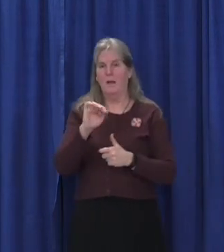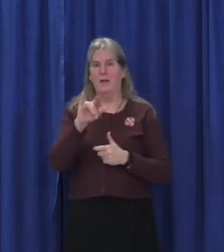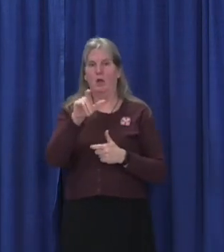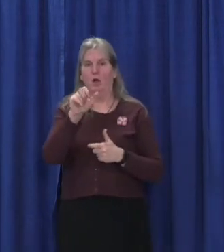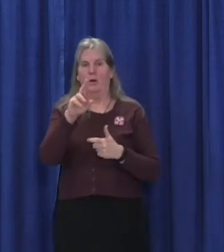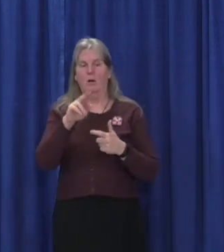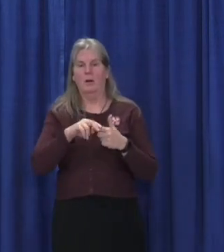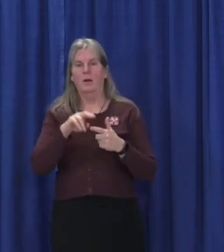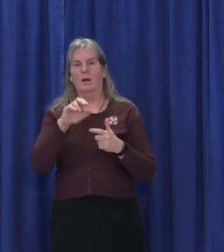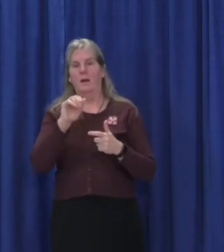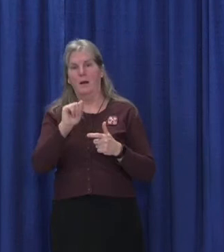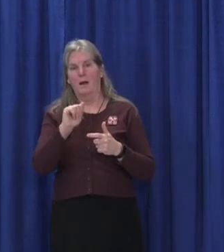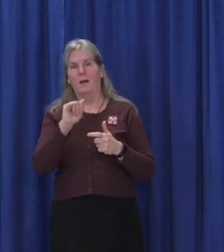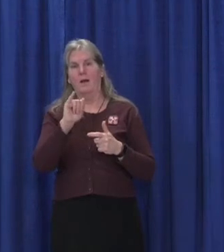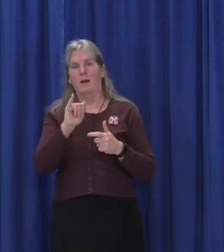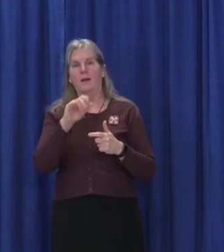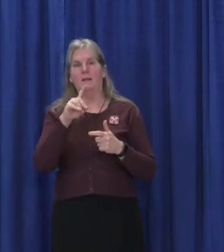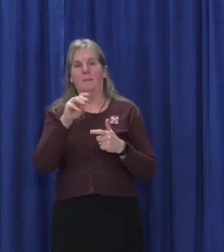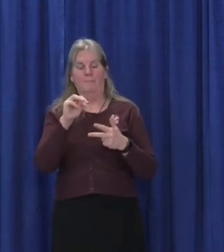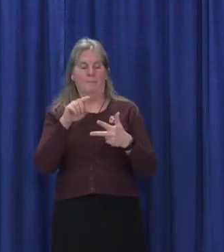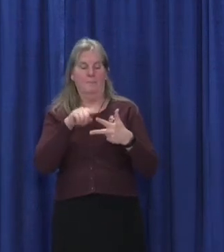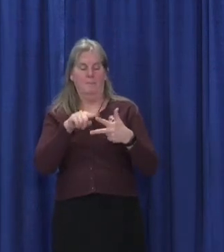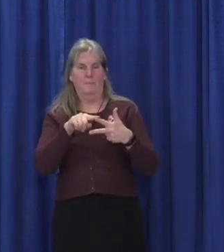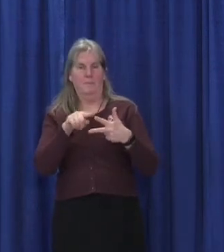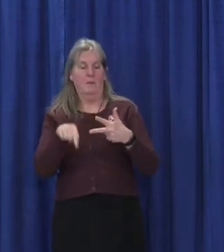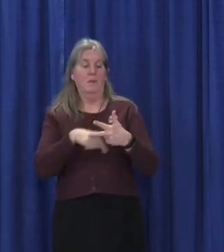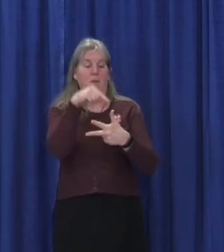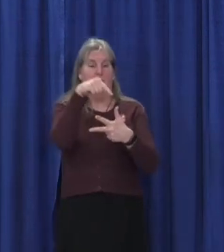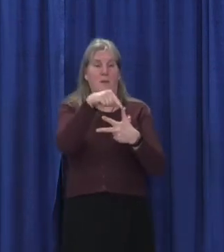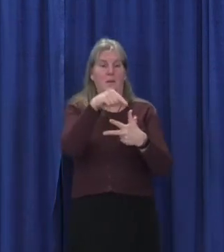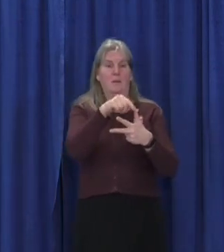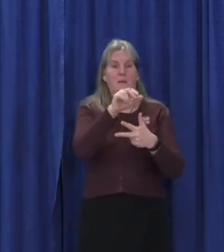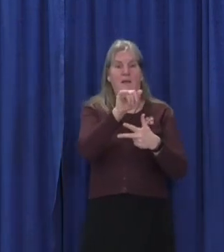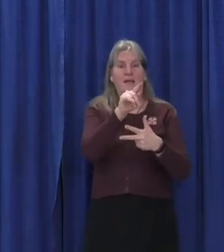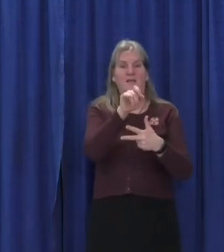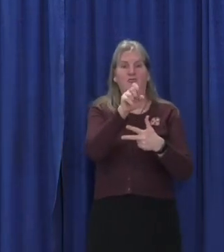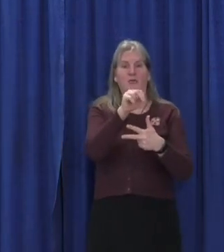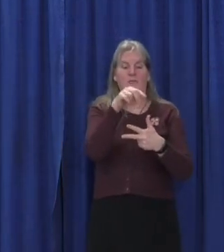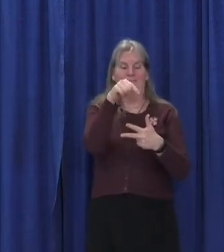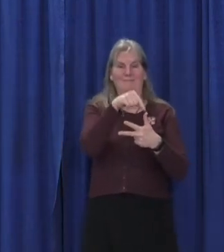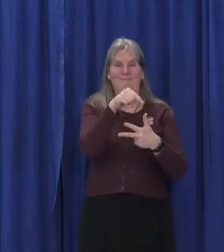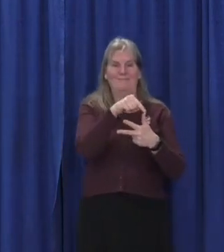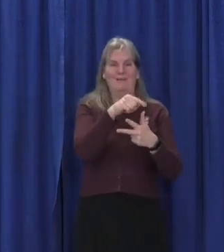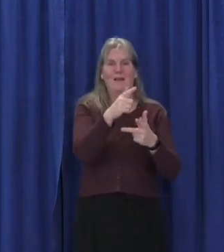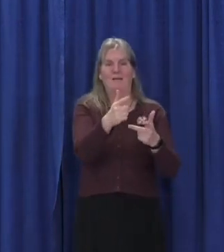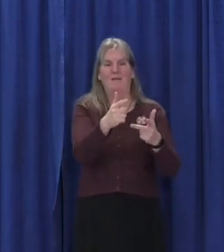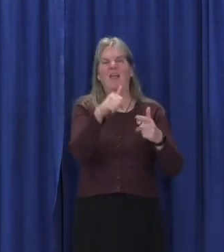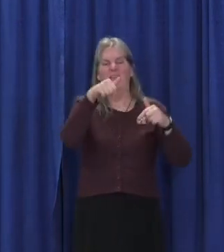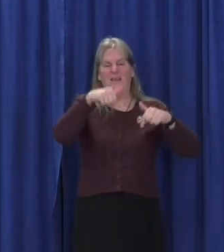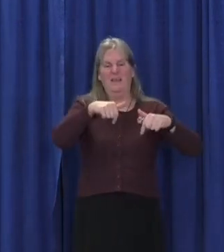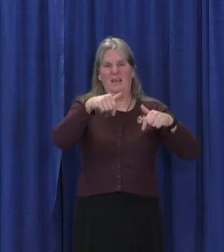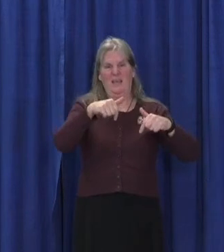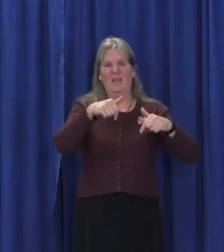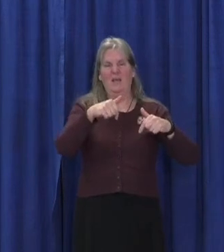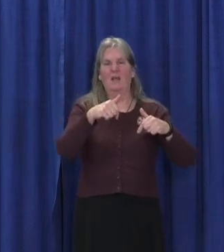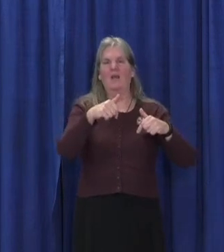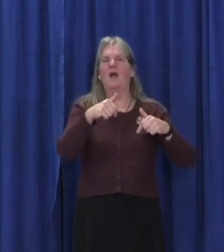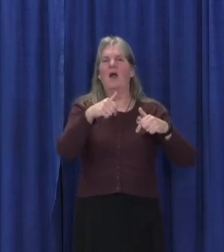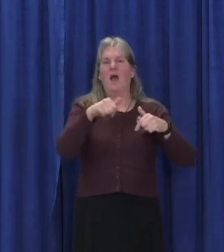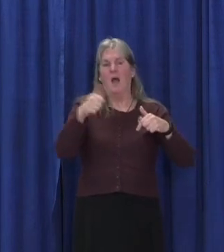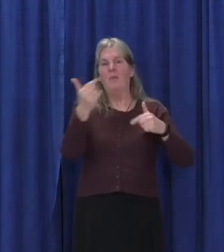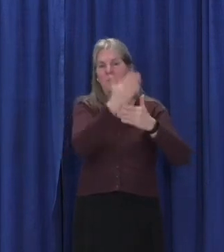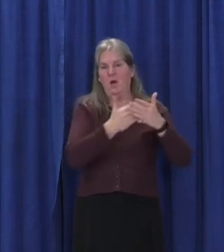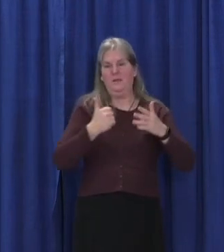now. So I'm going to be talking about rapid antigen tests, which are the test kits that are being handed out in various parts of